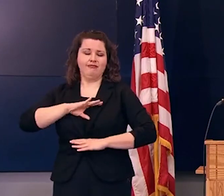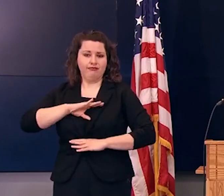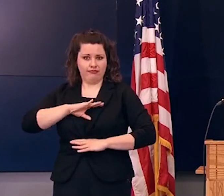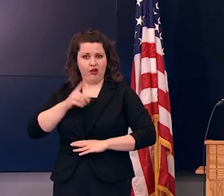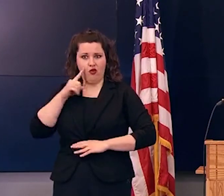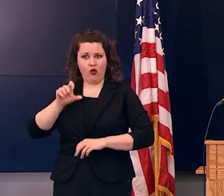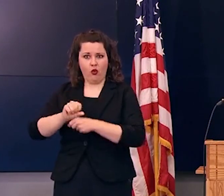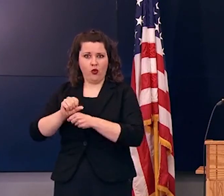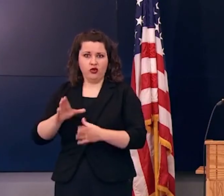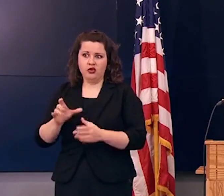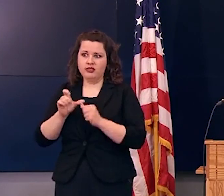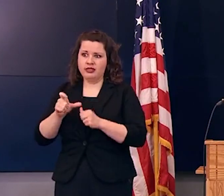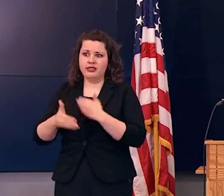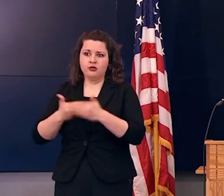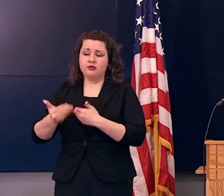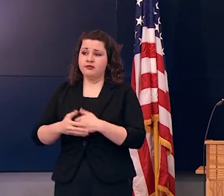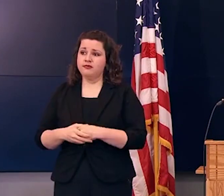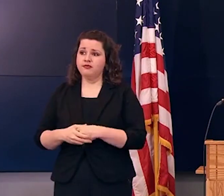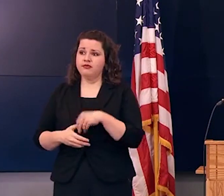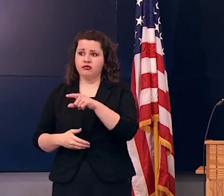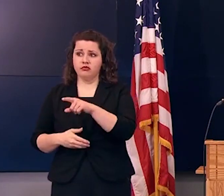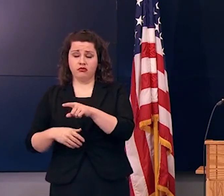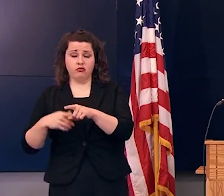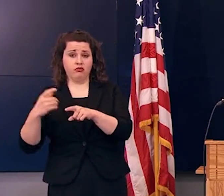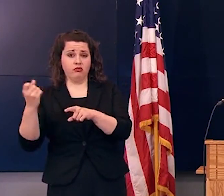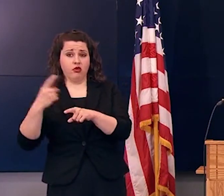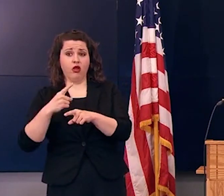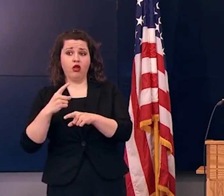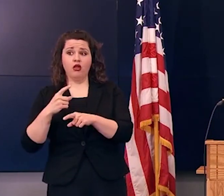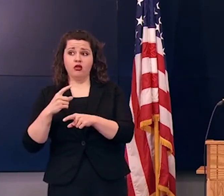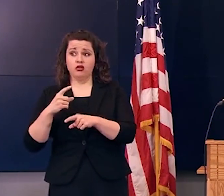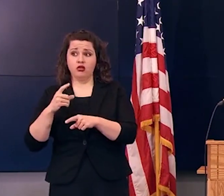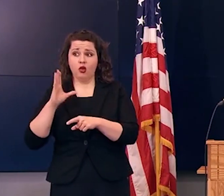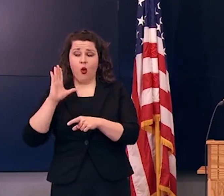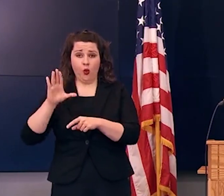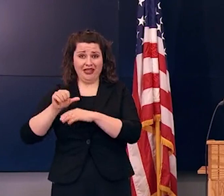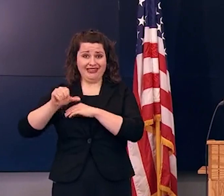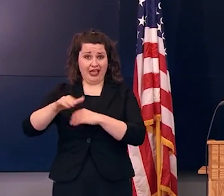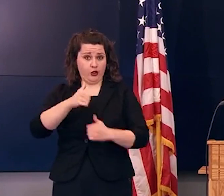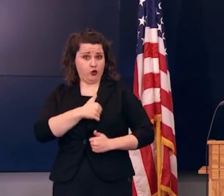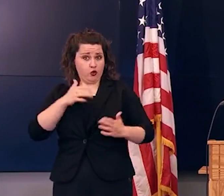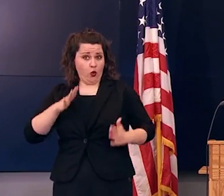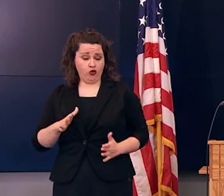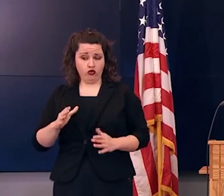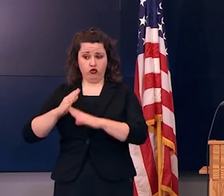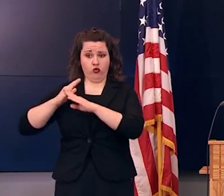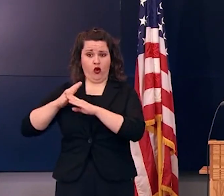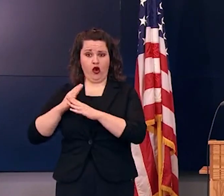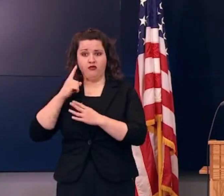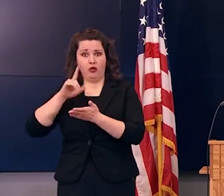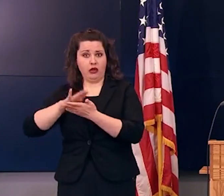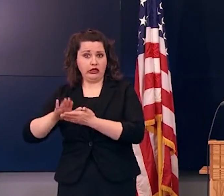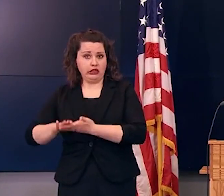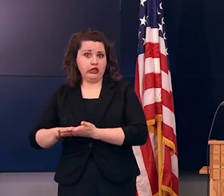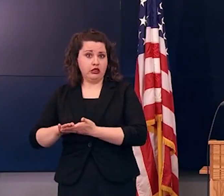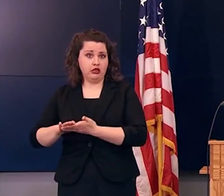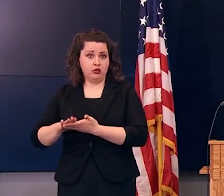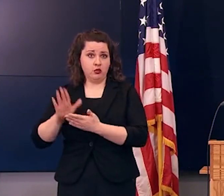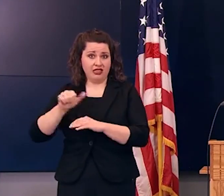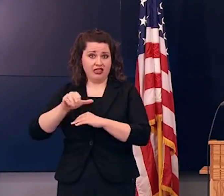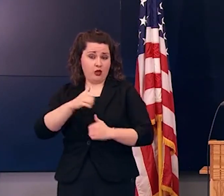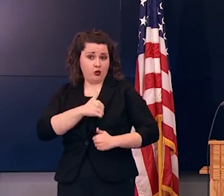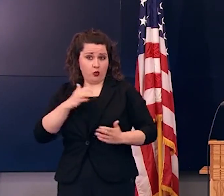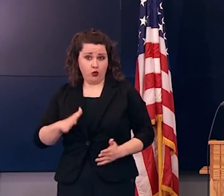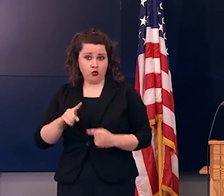to keep them up and going. Would you dispatch Guard soldiers to the plants for cleaning measures,